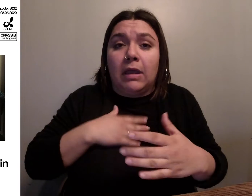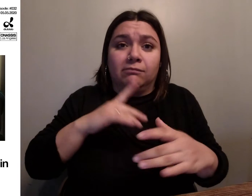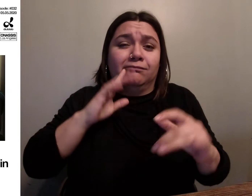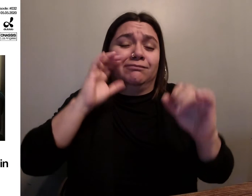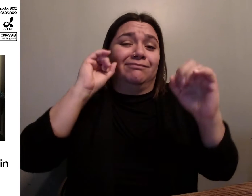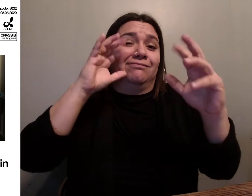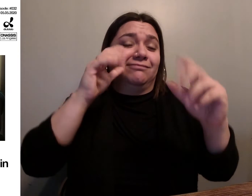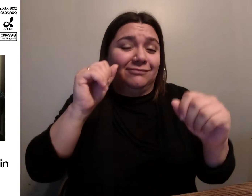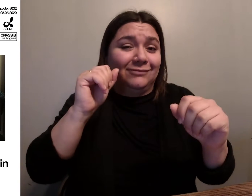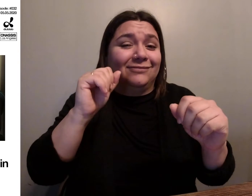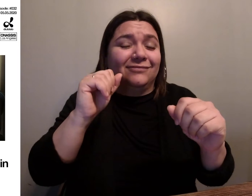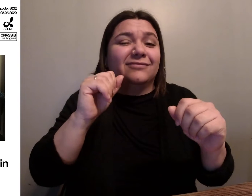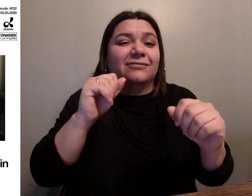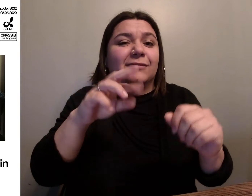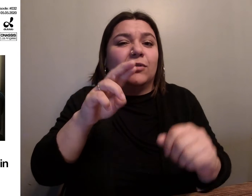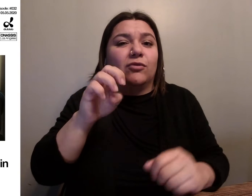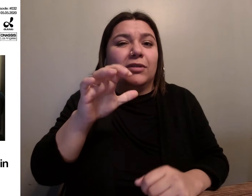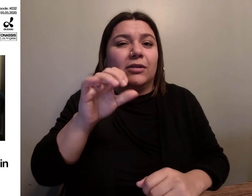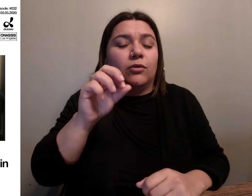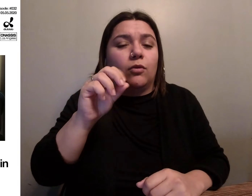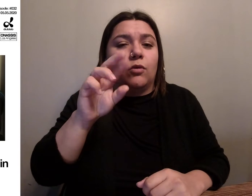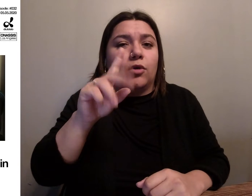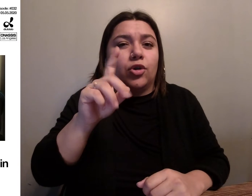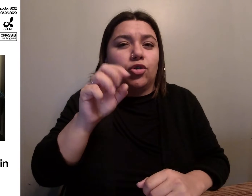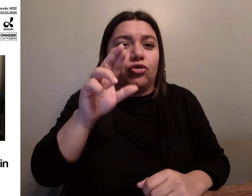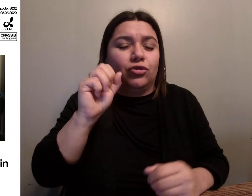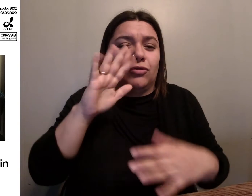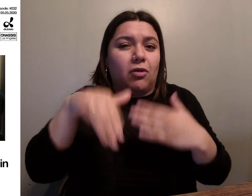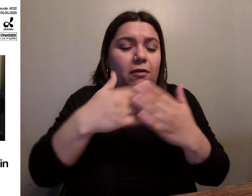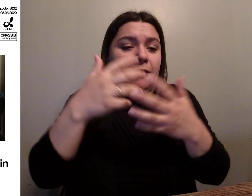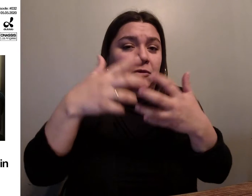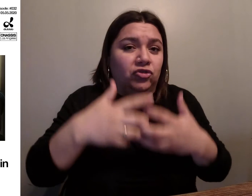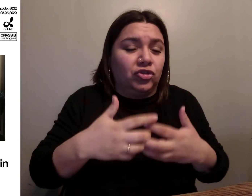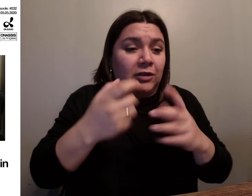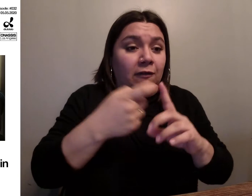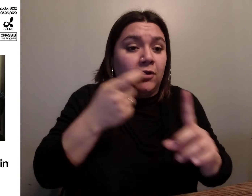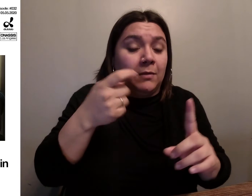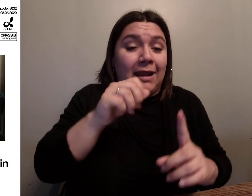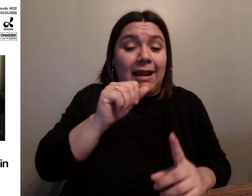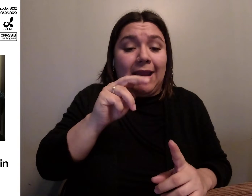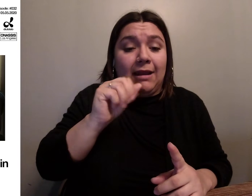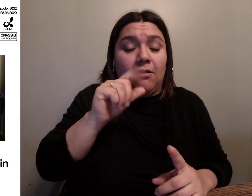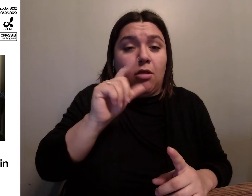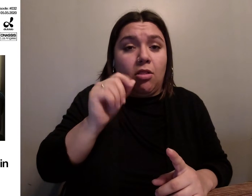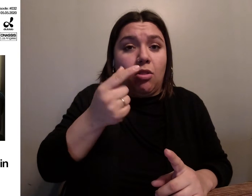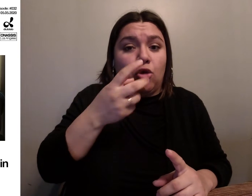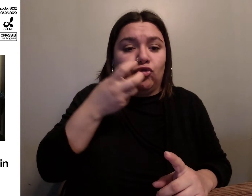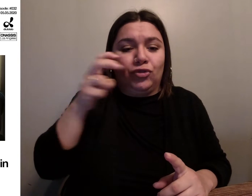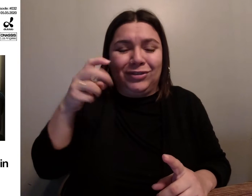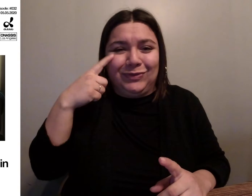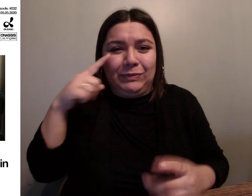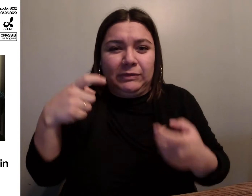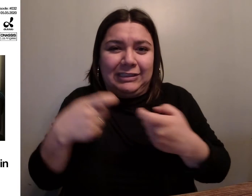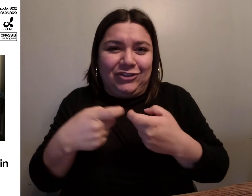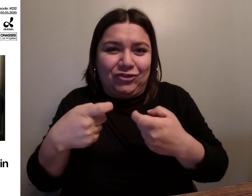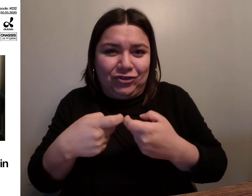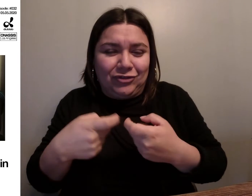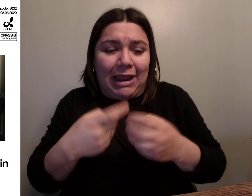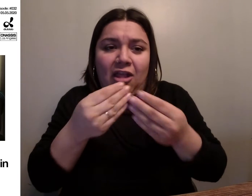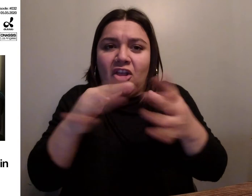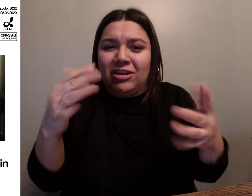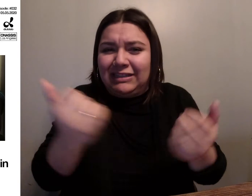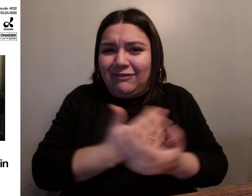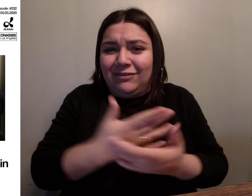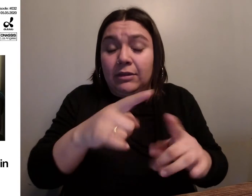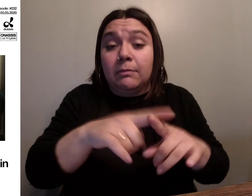to digital. So I lost all of that stuff. But what I had done was in March of 2017, 6